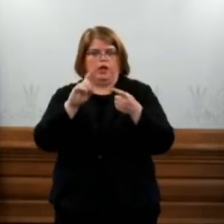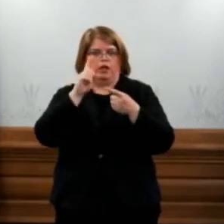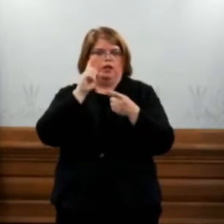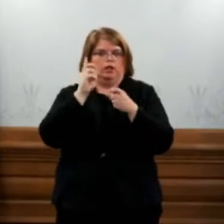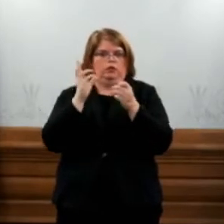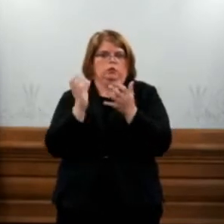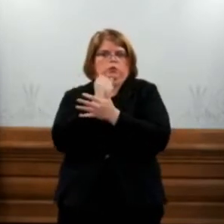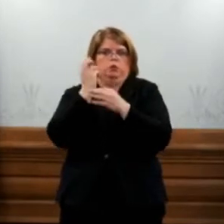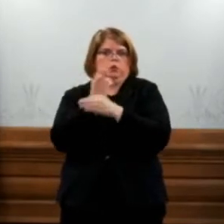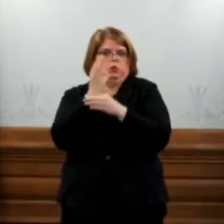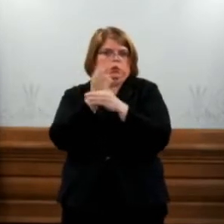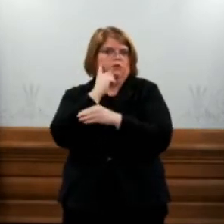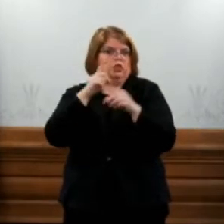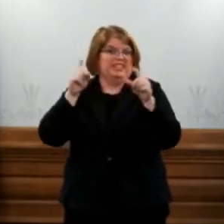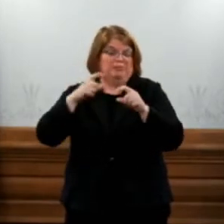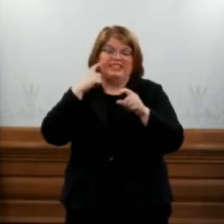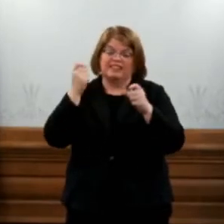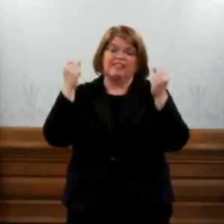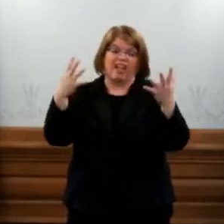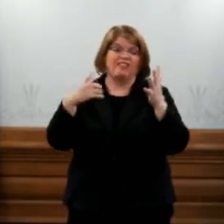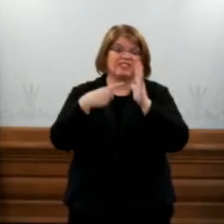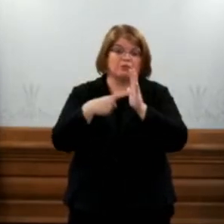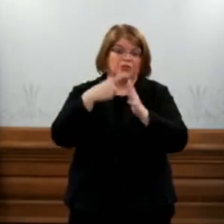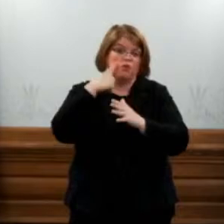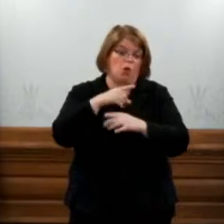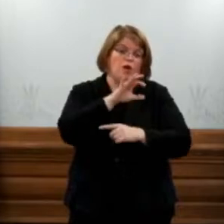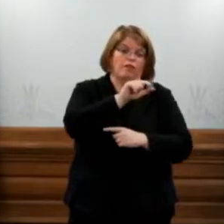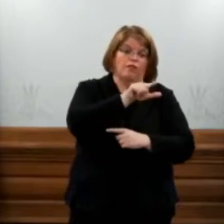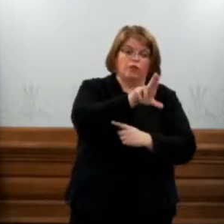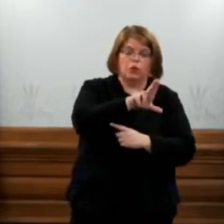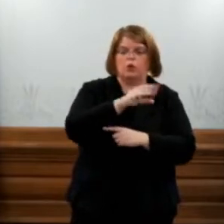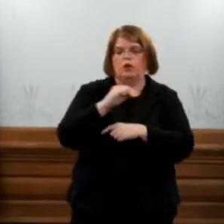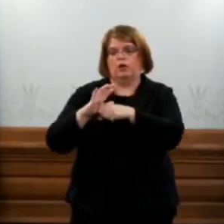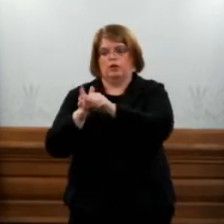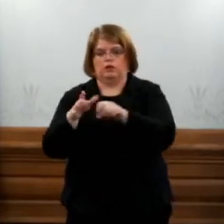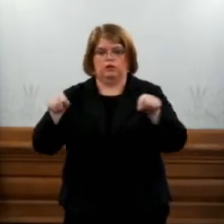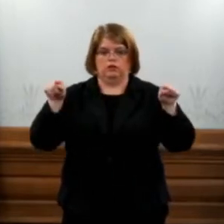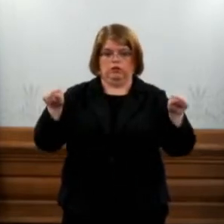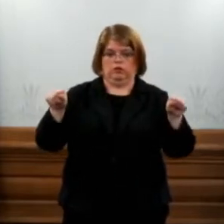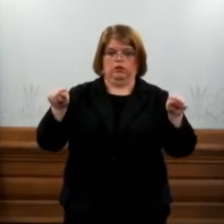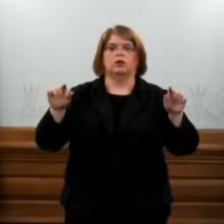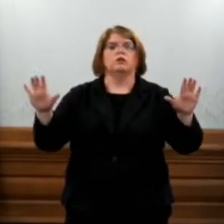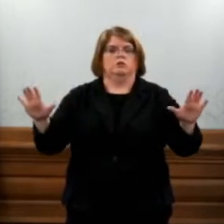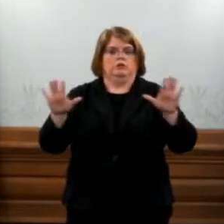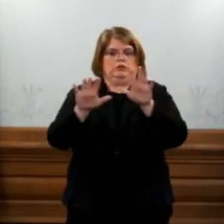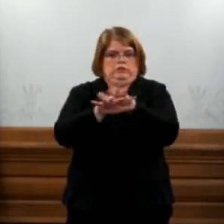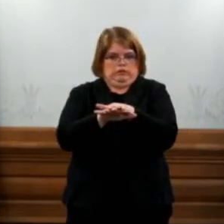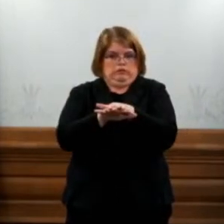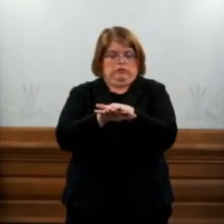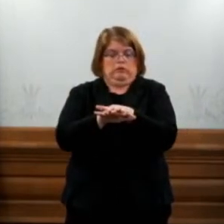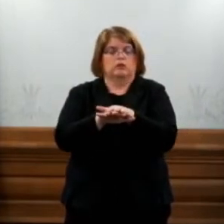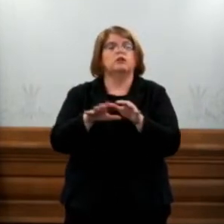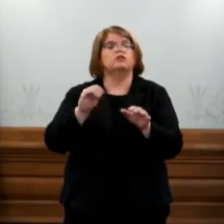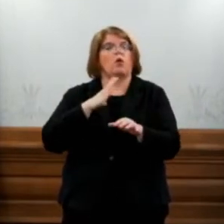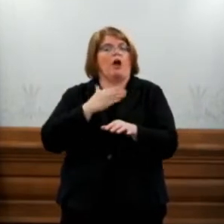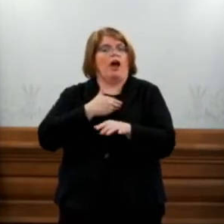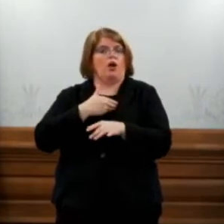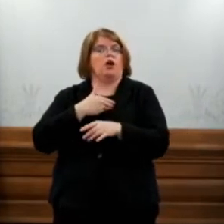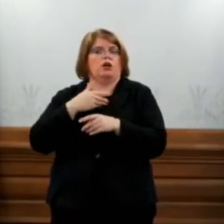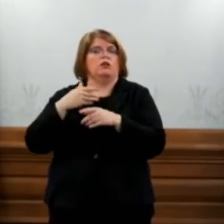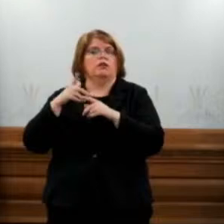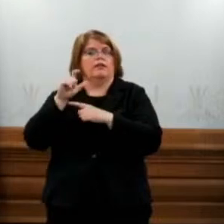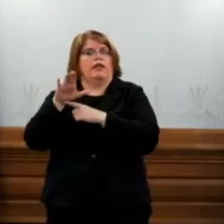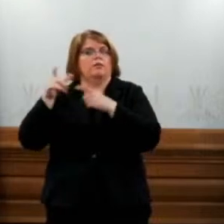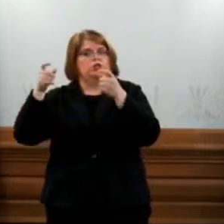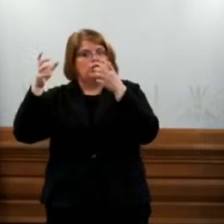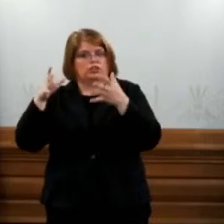lot of these symptoms do overlap. So currently, our lab directors, Dr. Plapp and Dr. Leisman, are working on our algorithms and